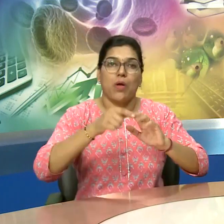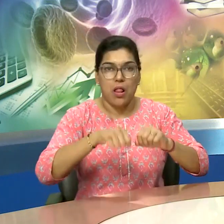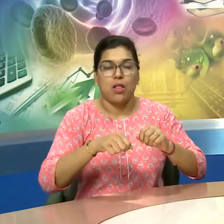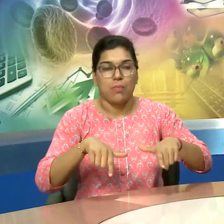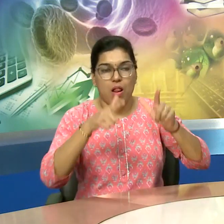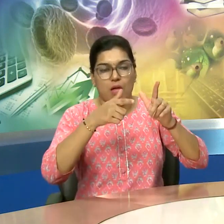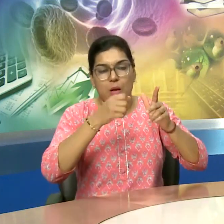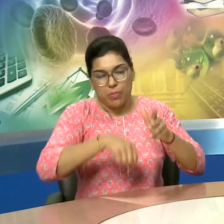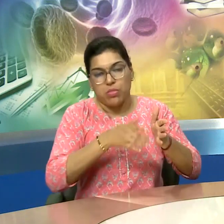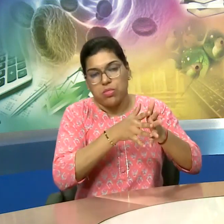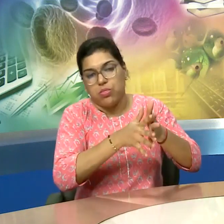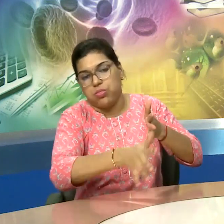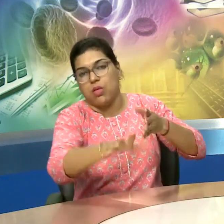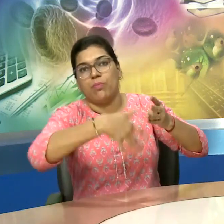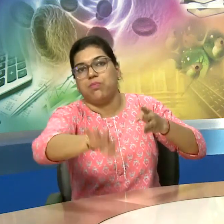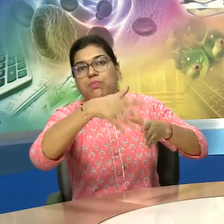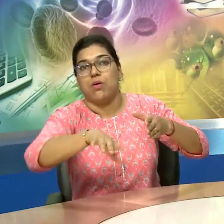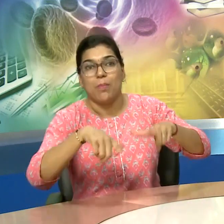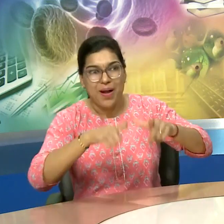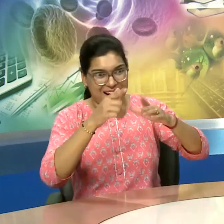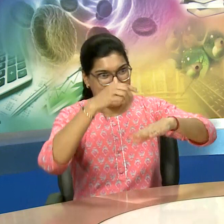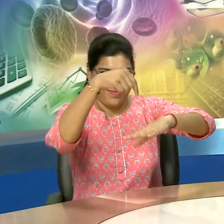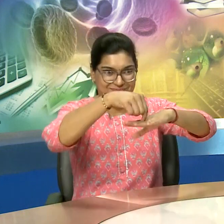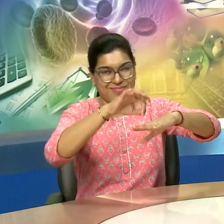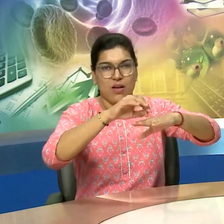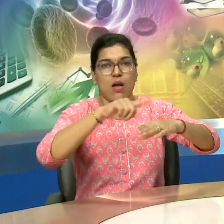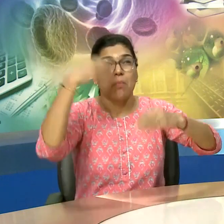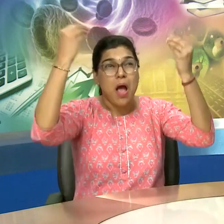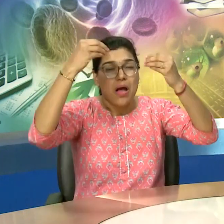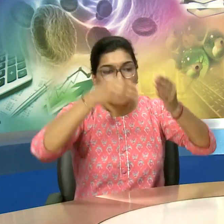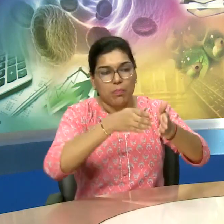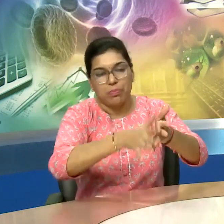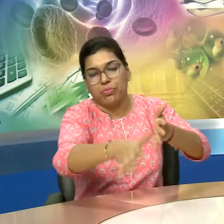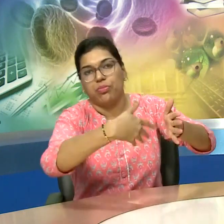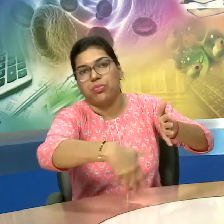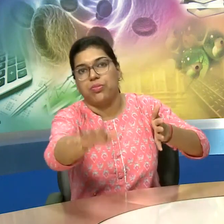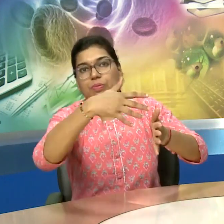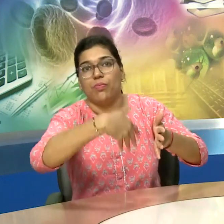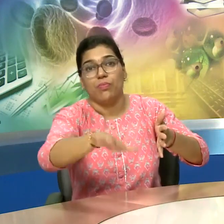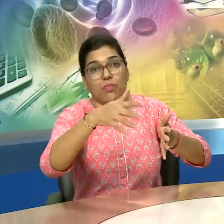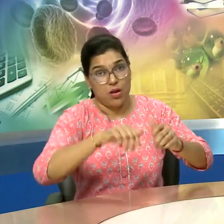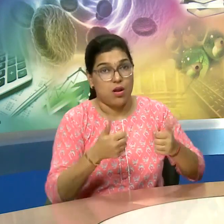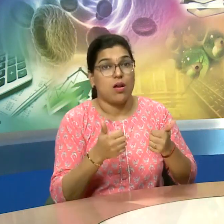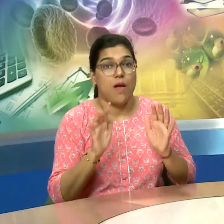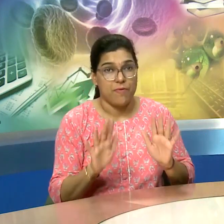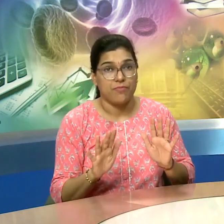when we will cut all the trees, then there will be no more trees. So after trees are gone, there will